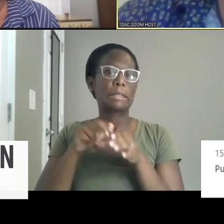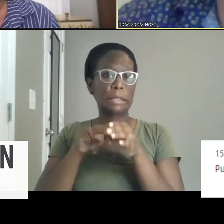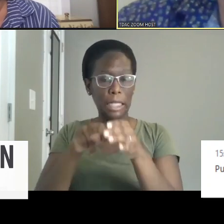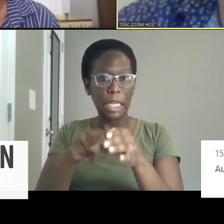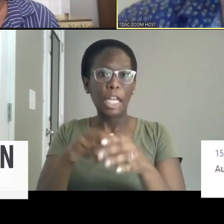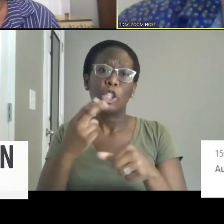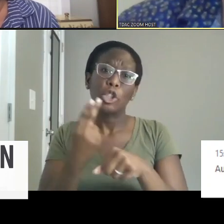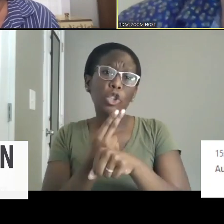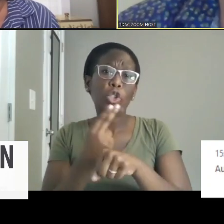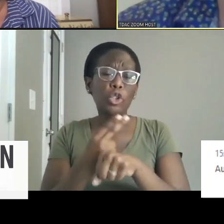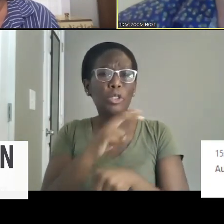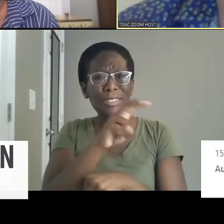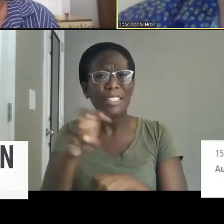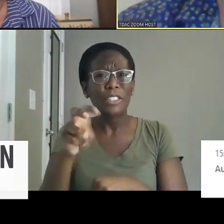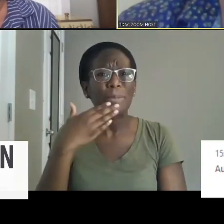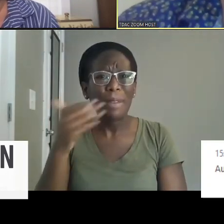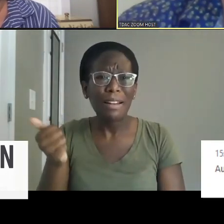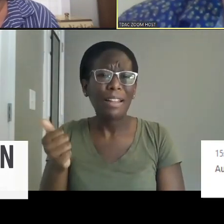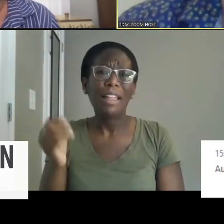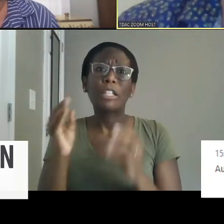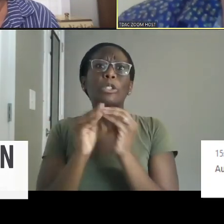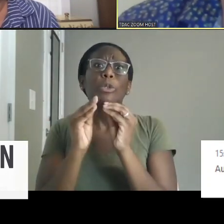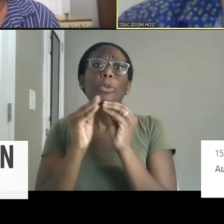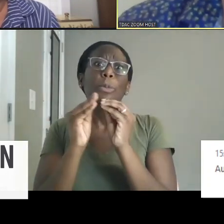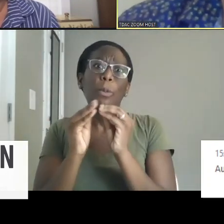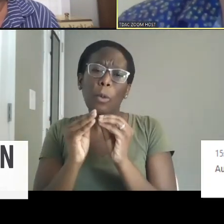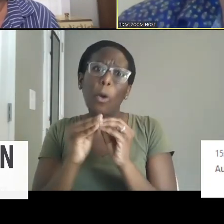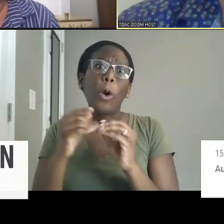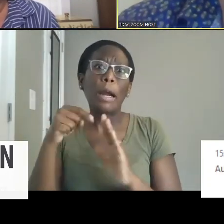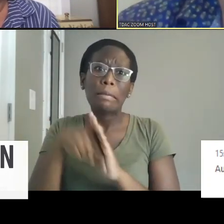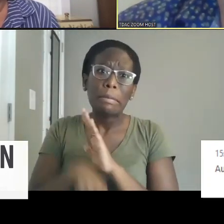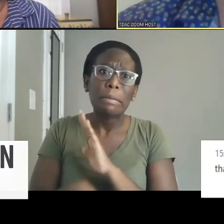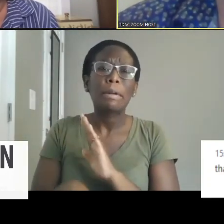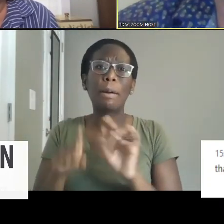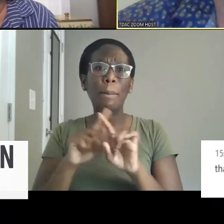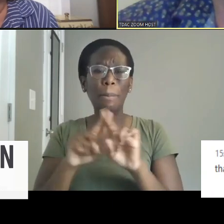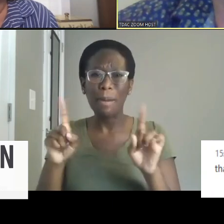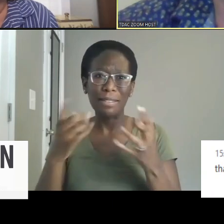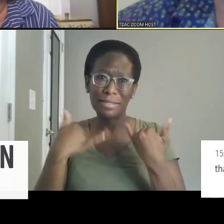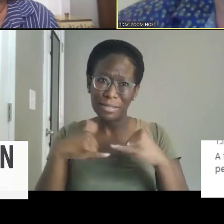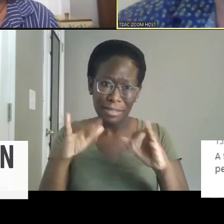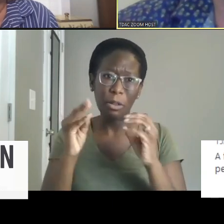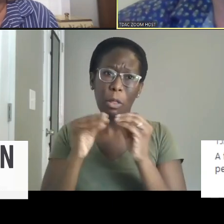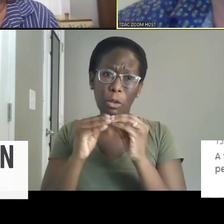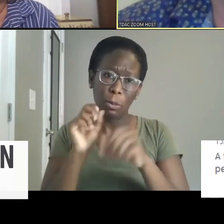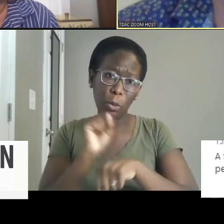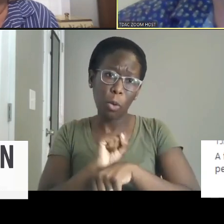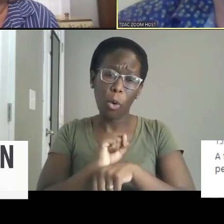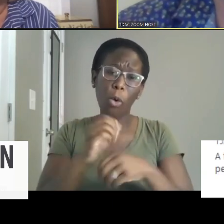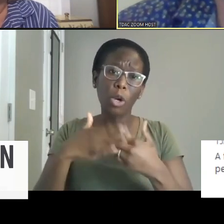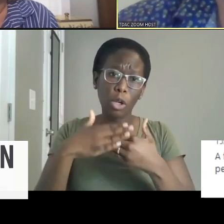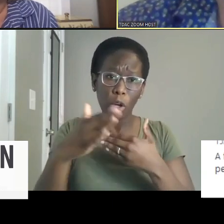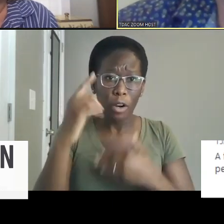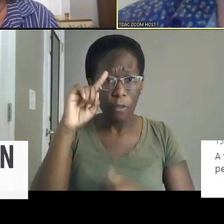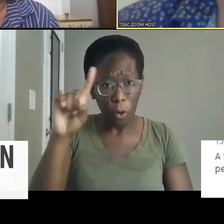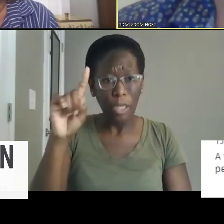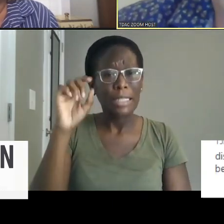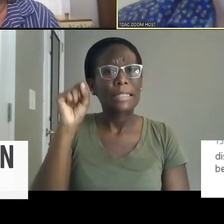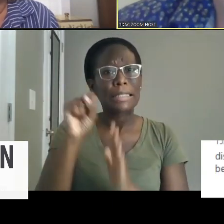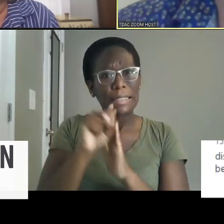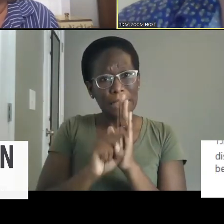Um, there's so much more I could talk about, but there's still much more to do in terms of state and local governments.